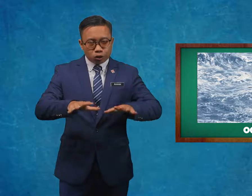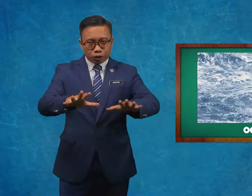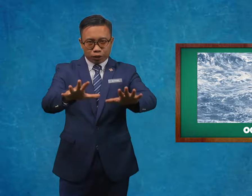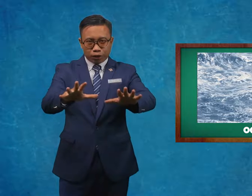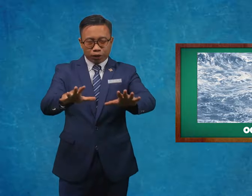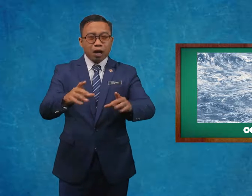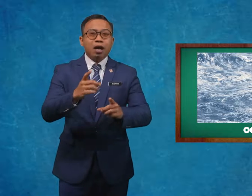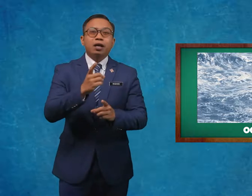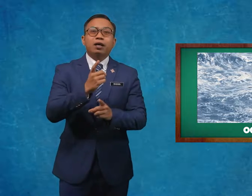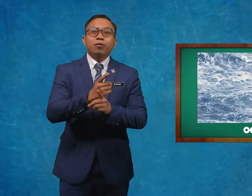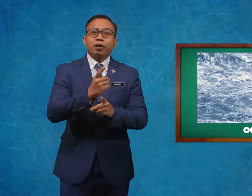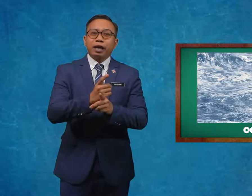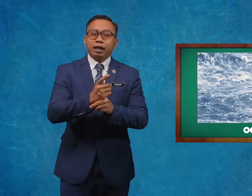Ocean. Correct.